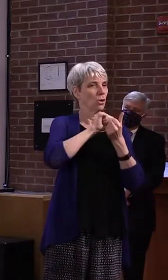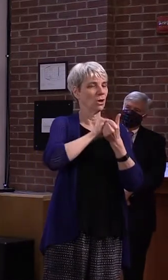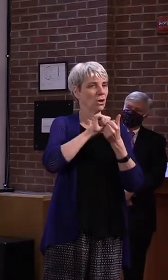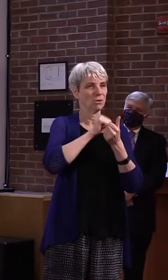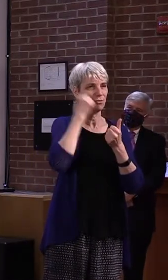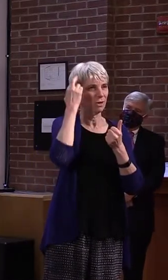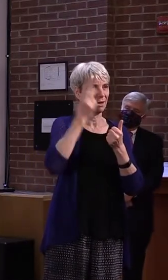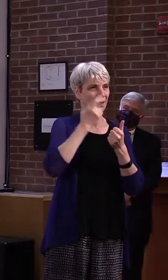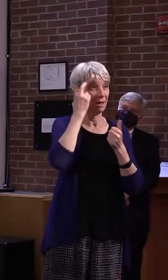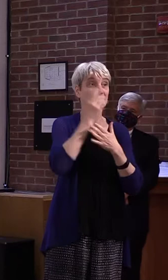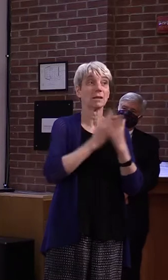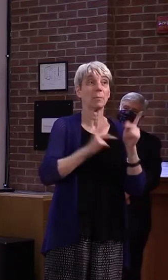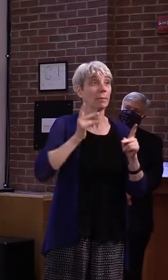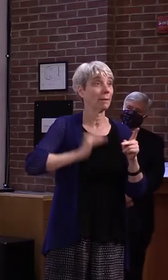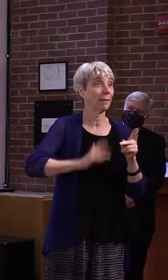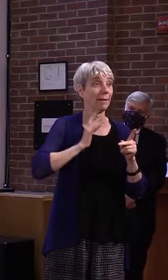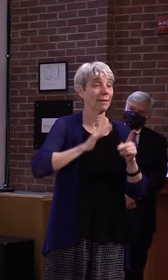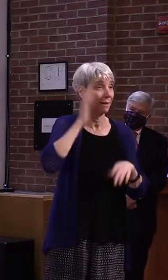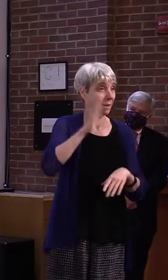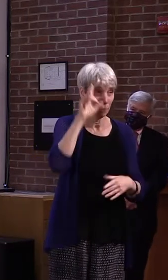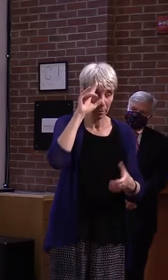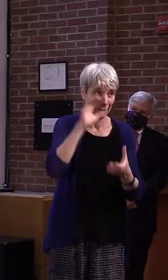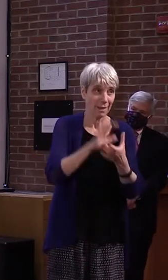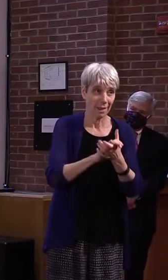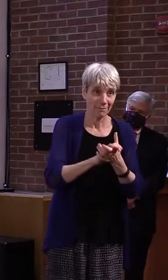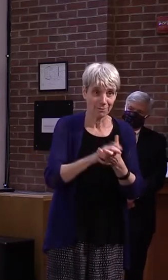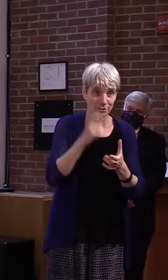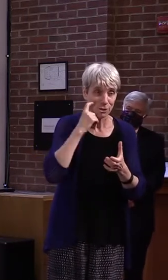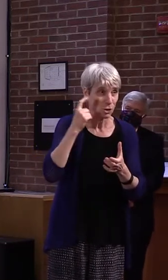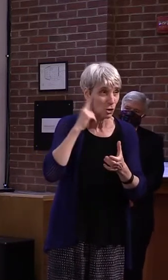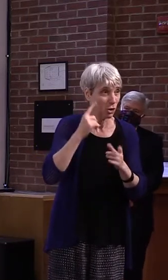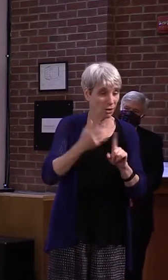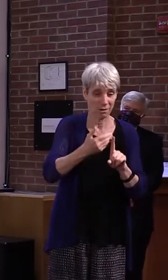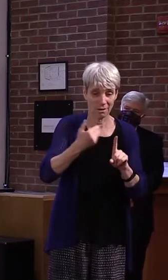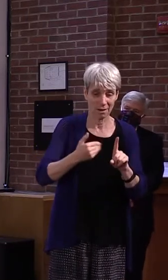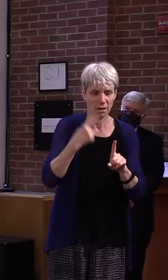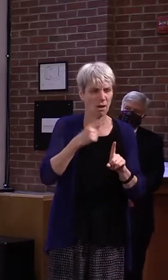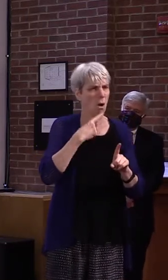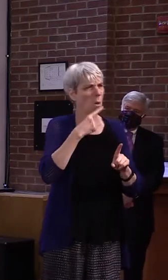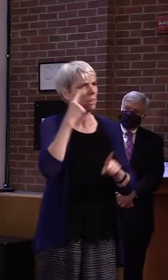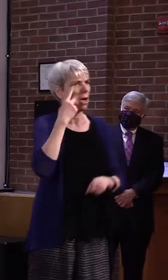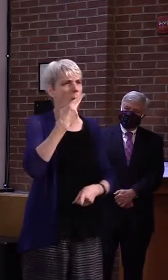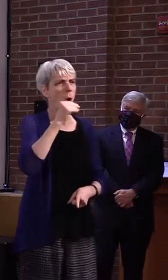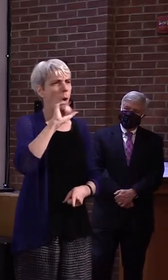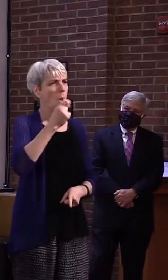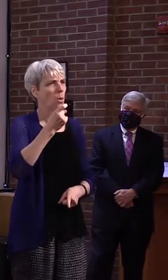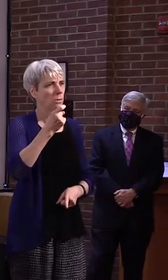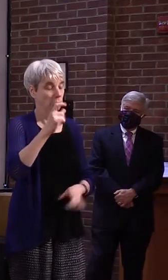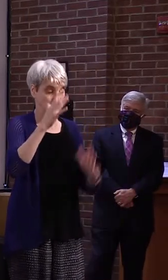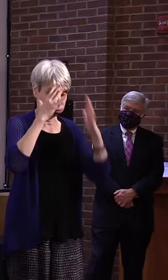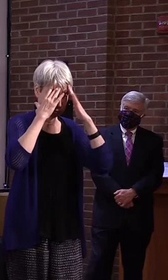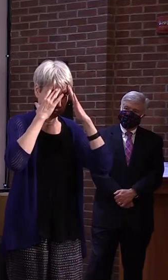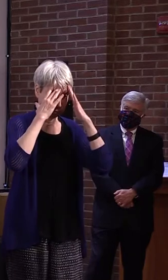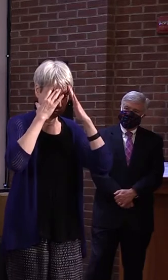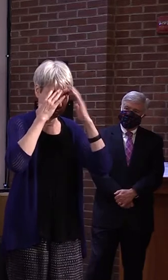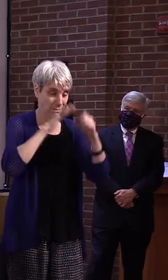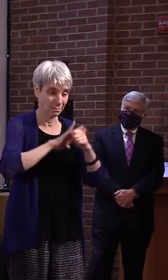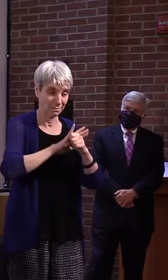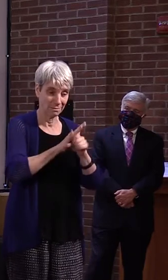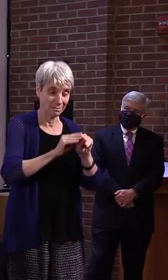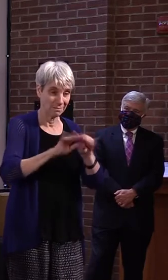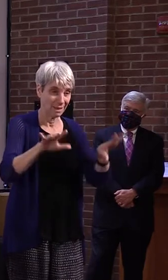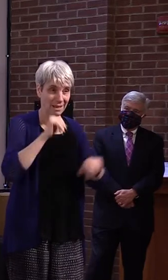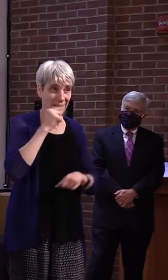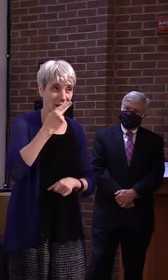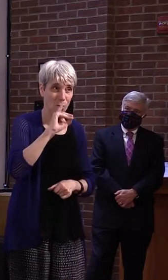problem from the beginning, as we heard from another question earlier. And for those who think this is